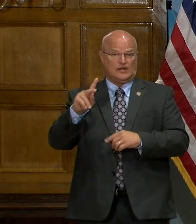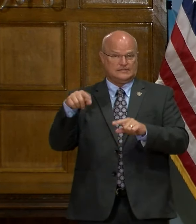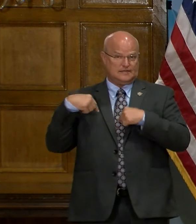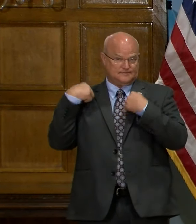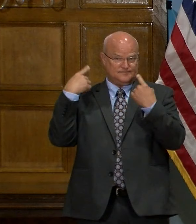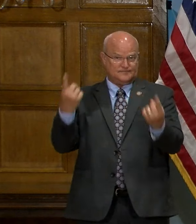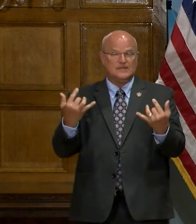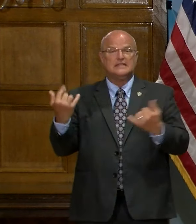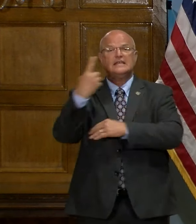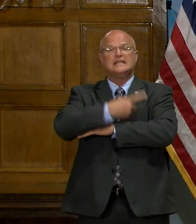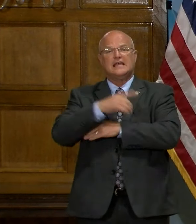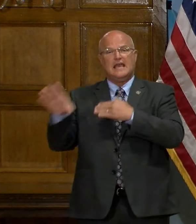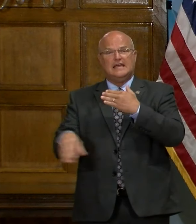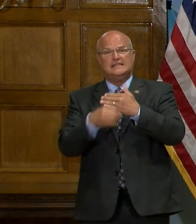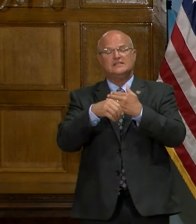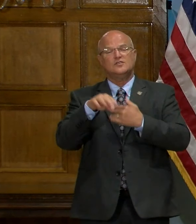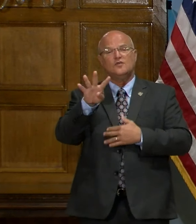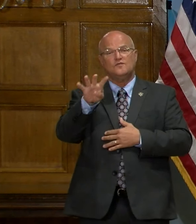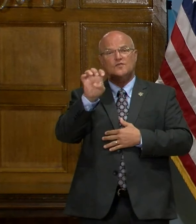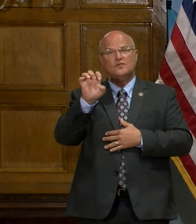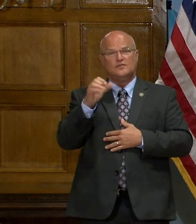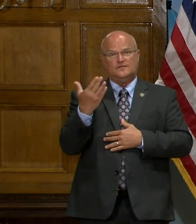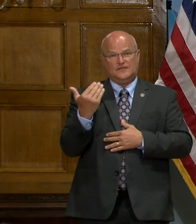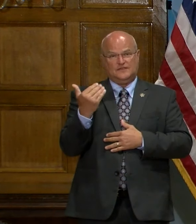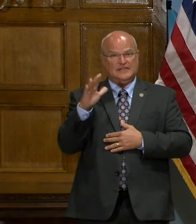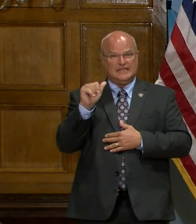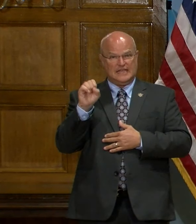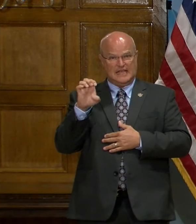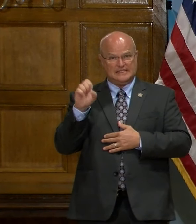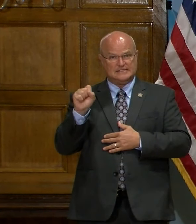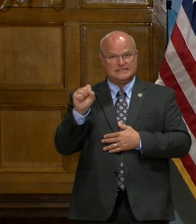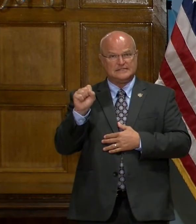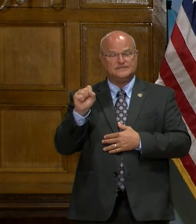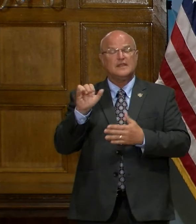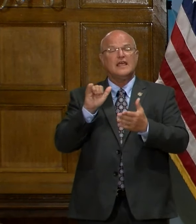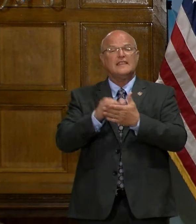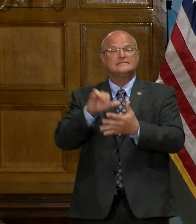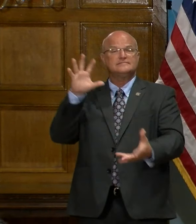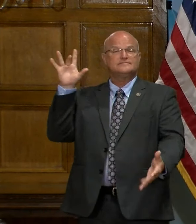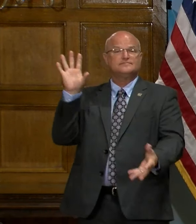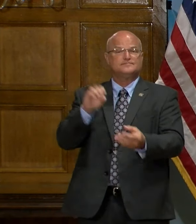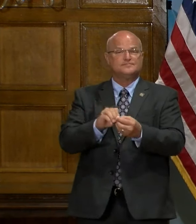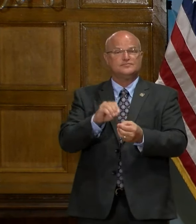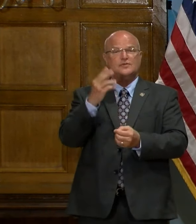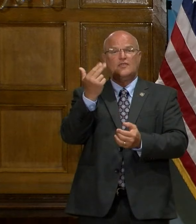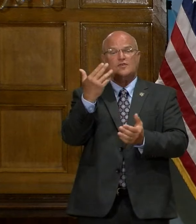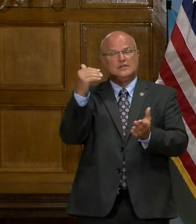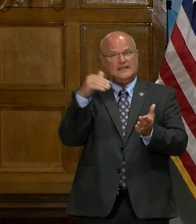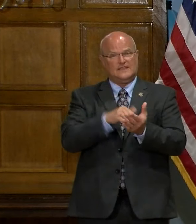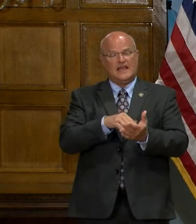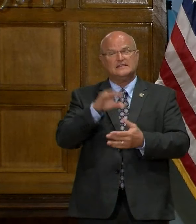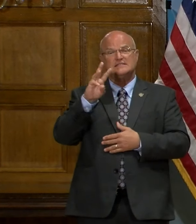Arkansas. Today, we have an additional 415 cases. That brings the total to